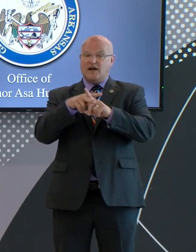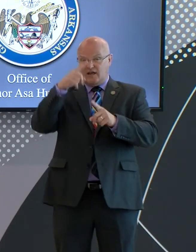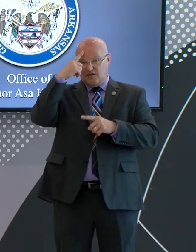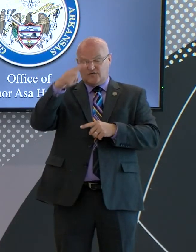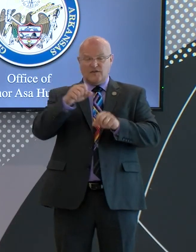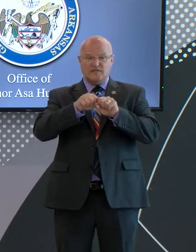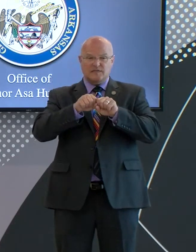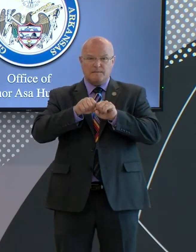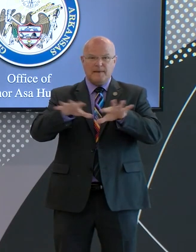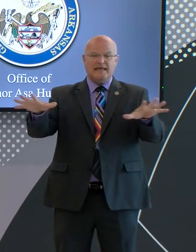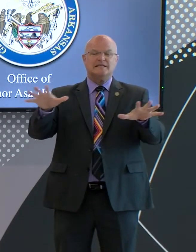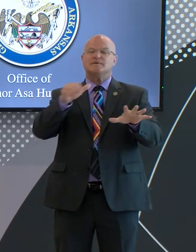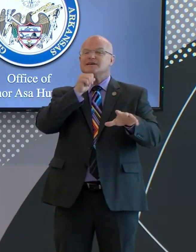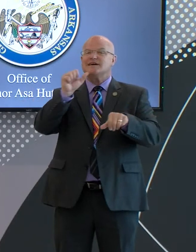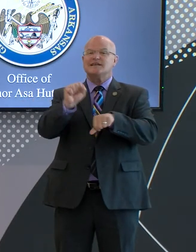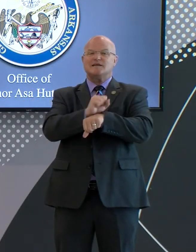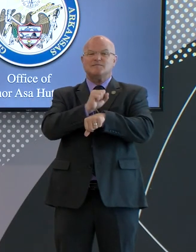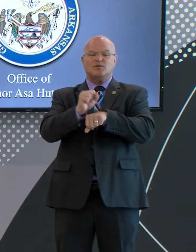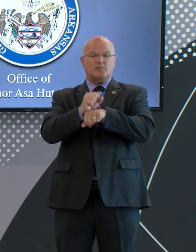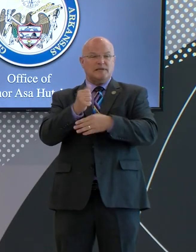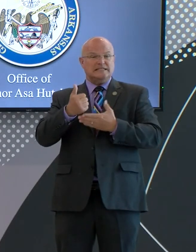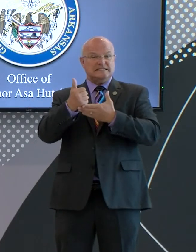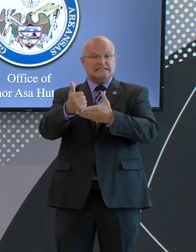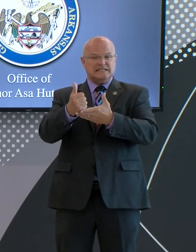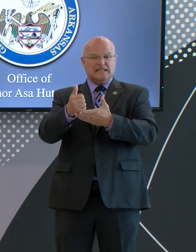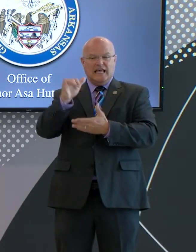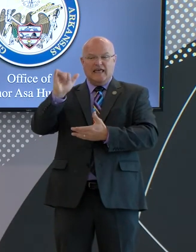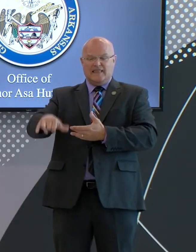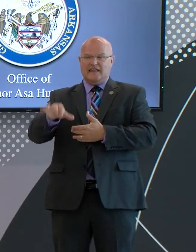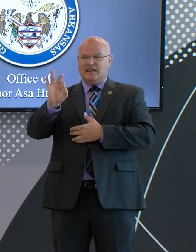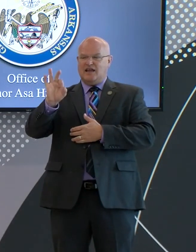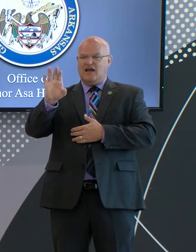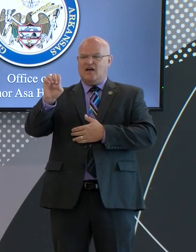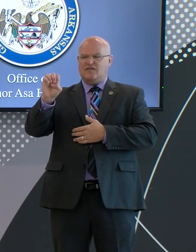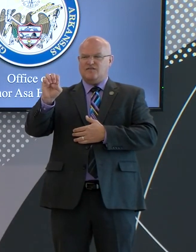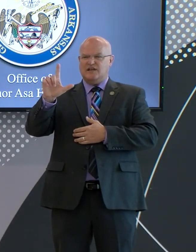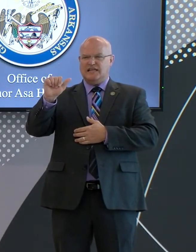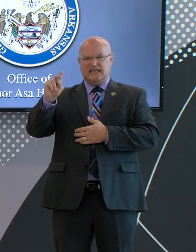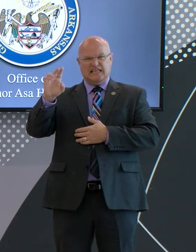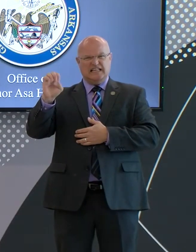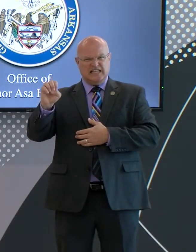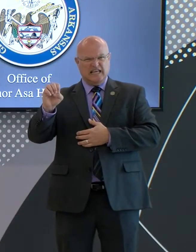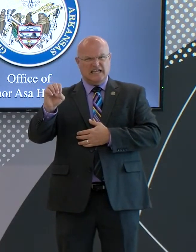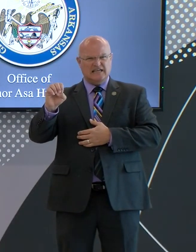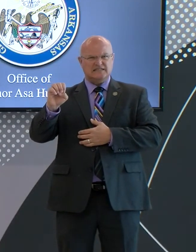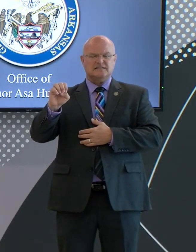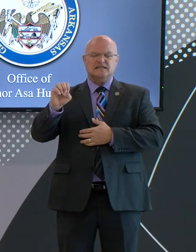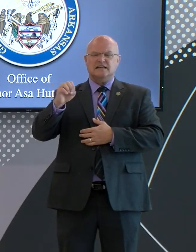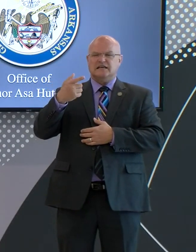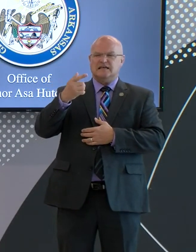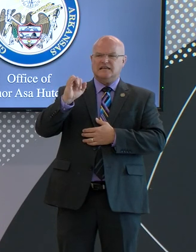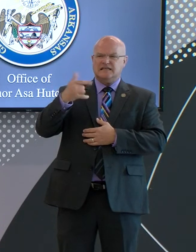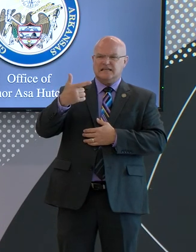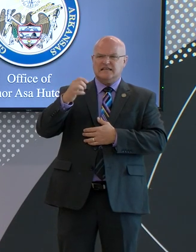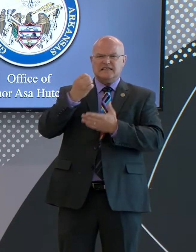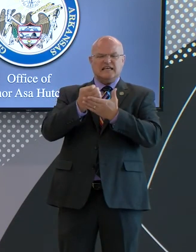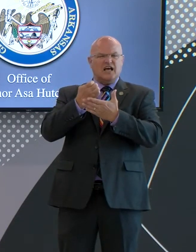for the pandemic unemployment assistance, if you fall in that category as a freelancer, a gig economy worker,